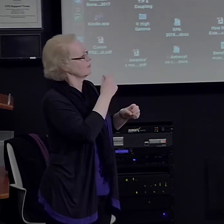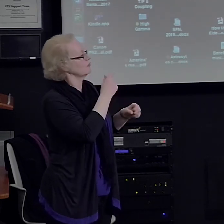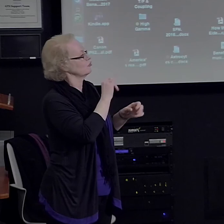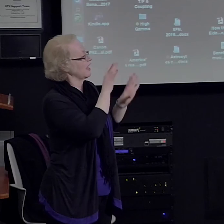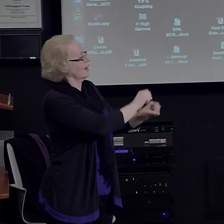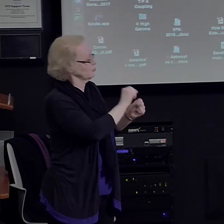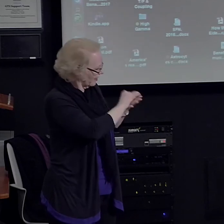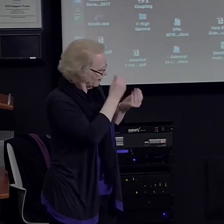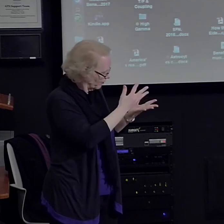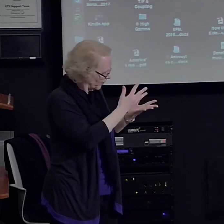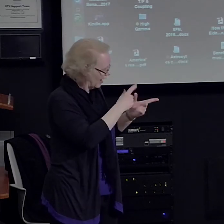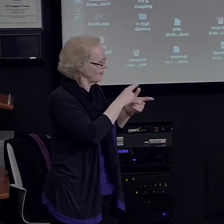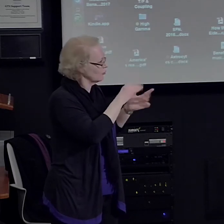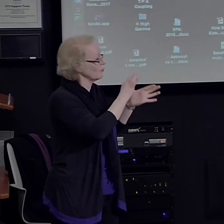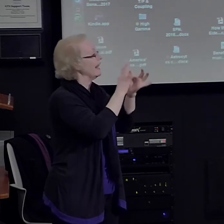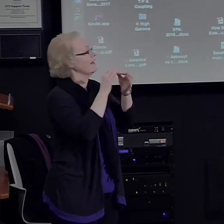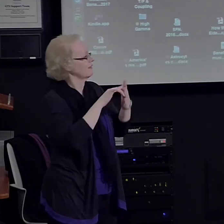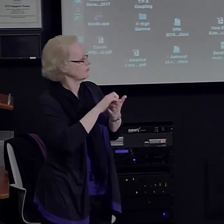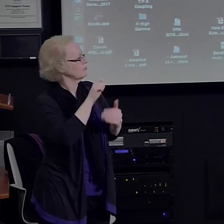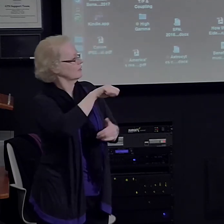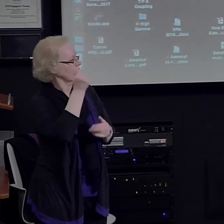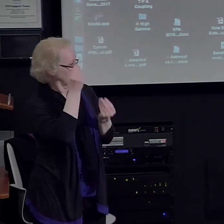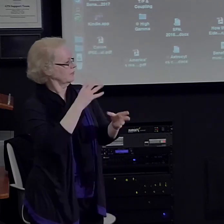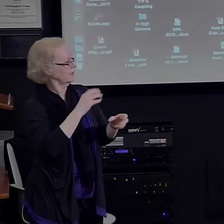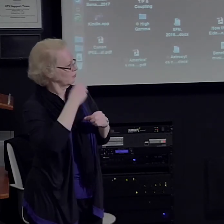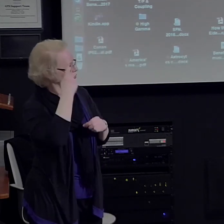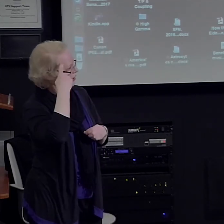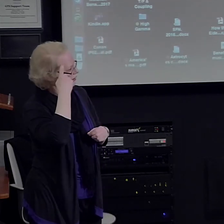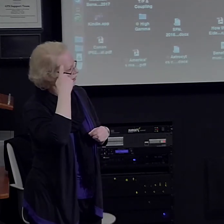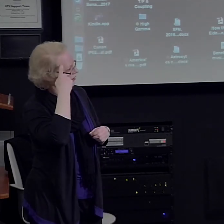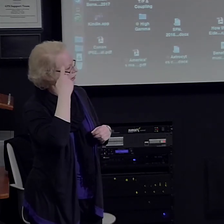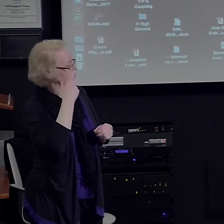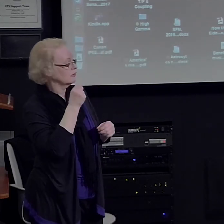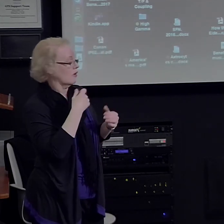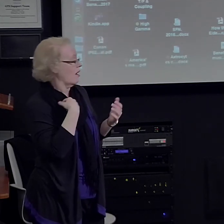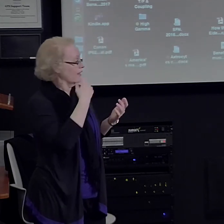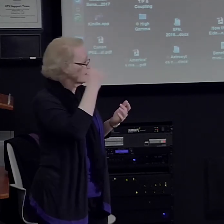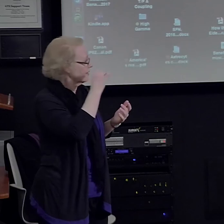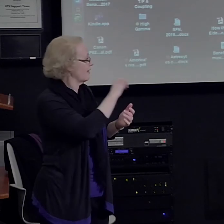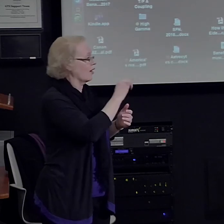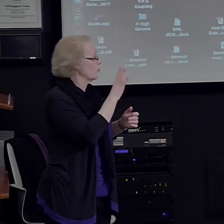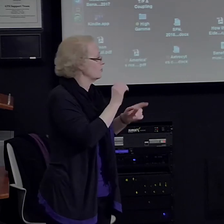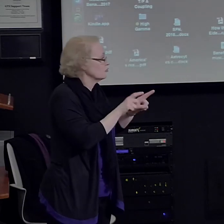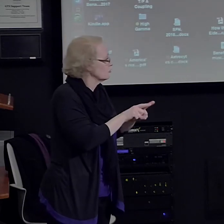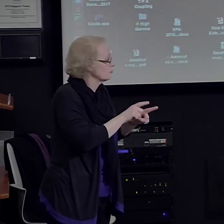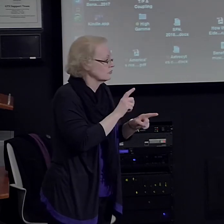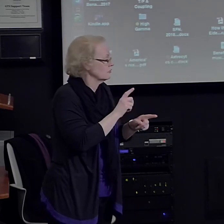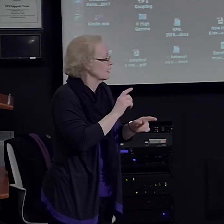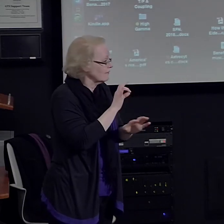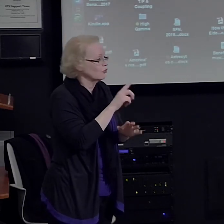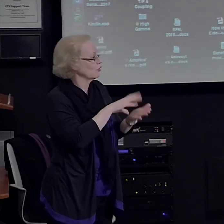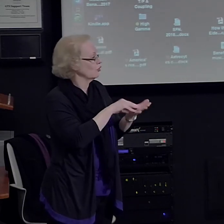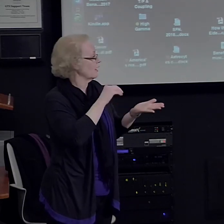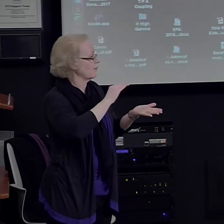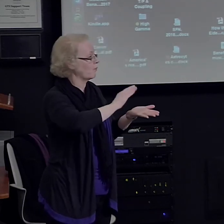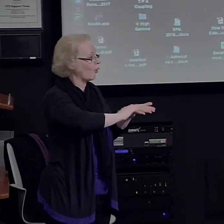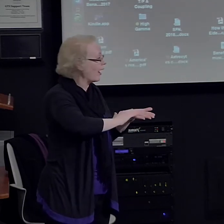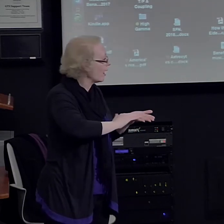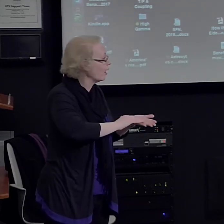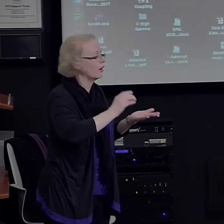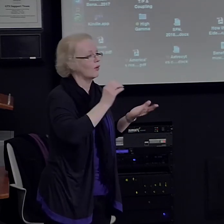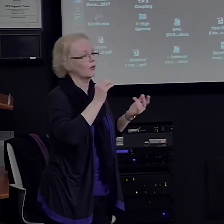information in the brain so i think which i think that that would be true if